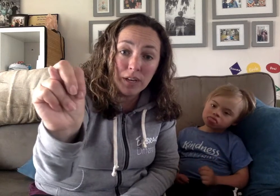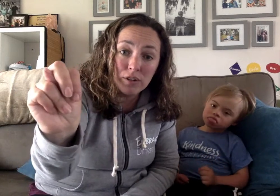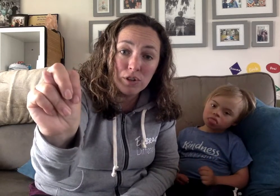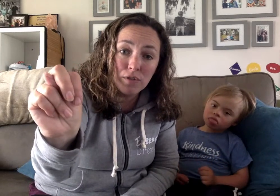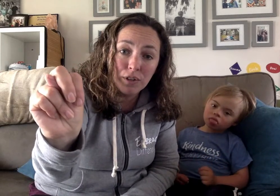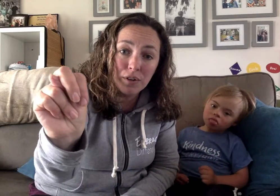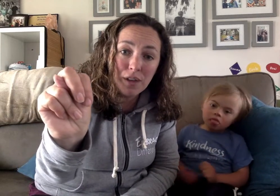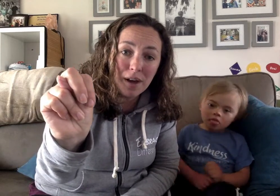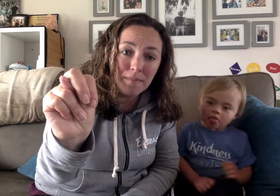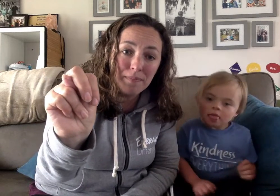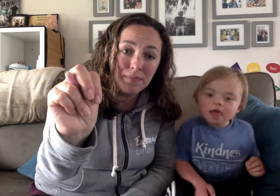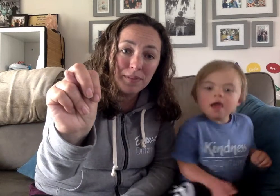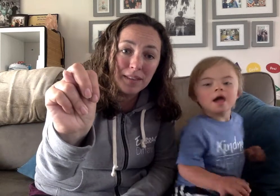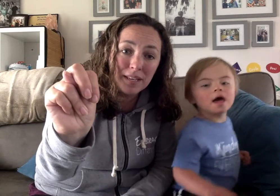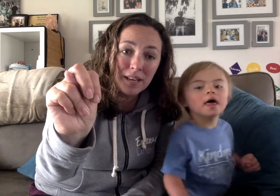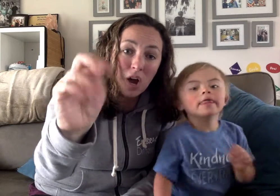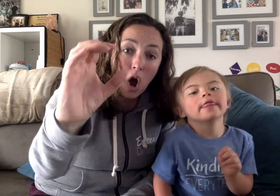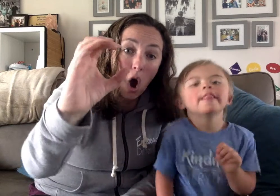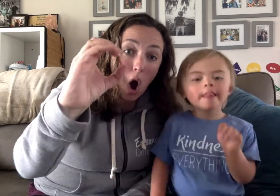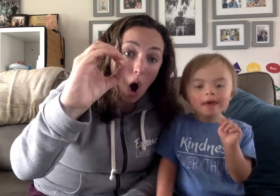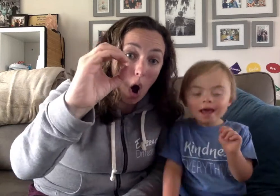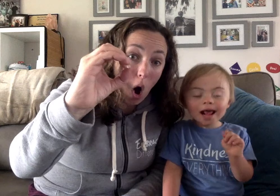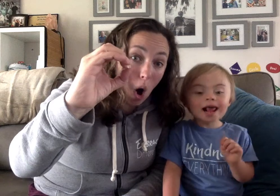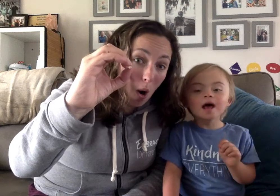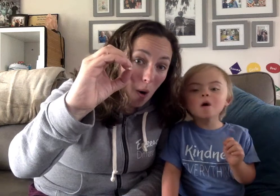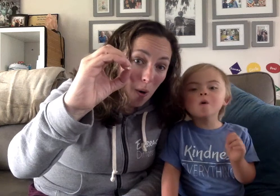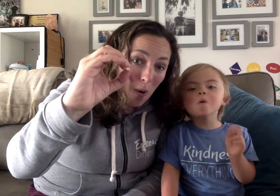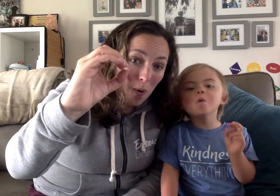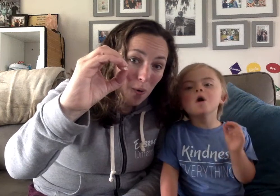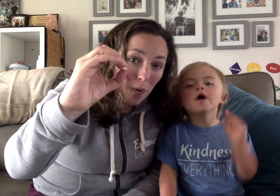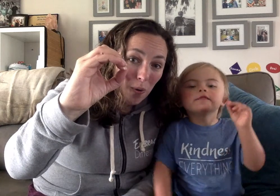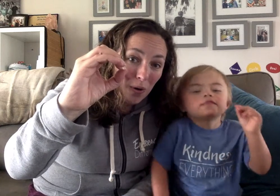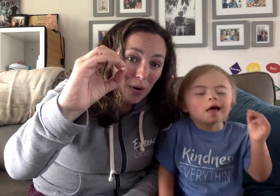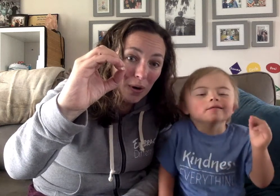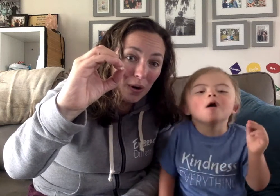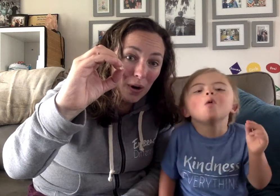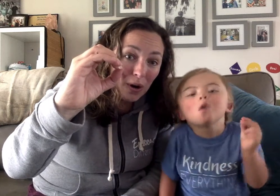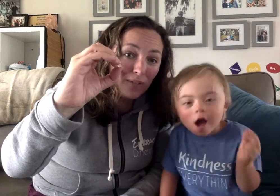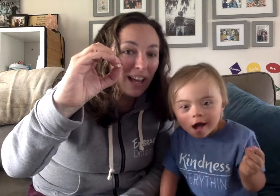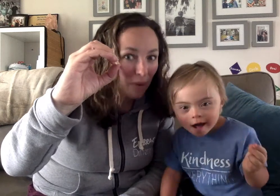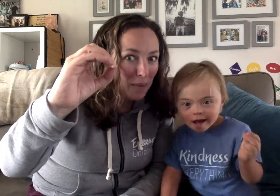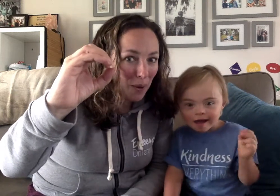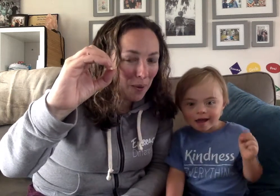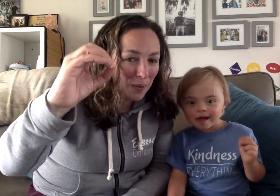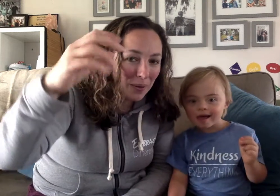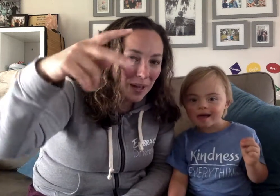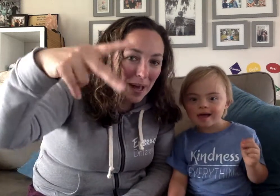fingers over your thumb. O. Grandma O. Like Grandma O.